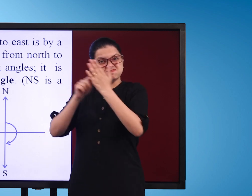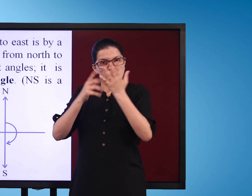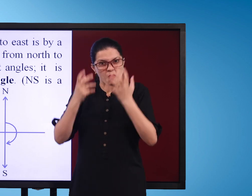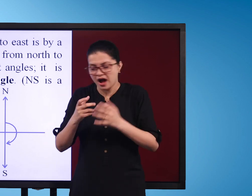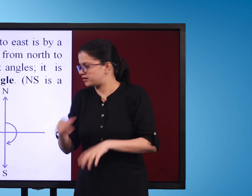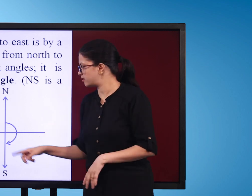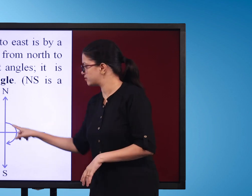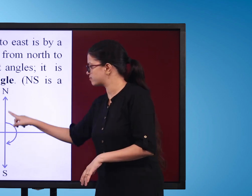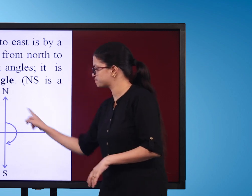straight angle.